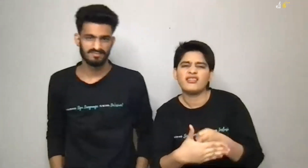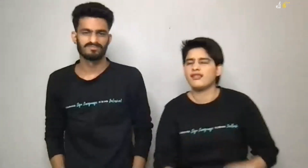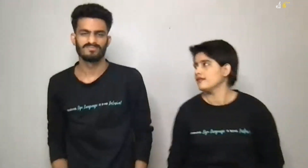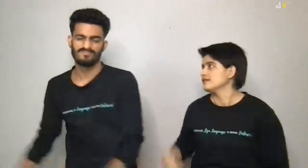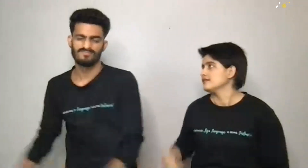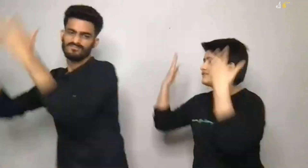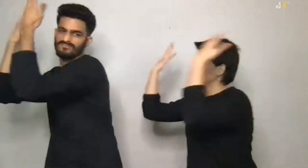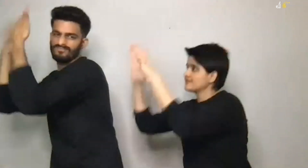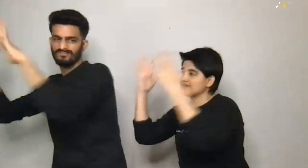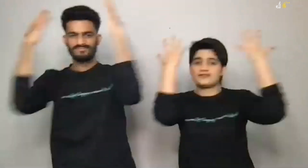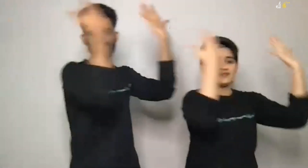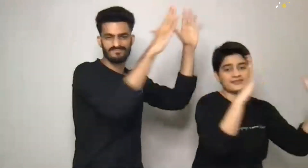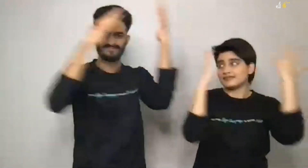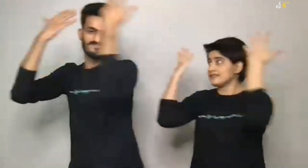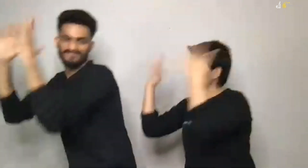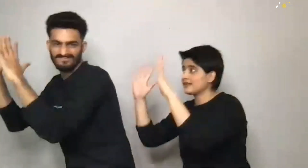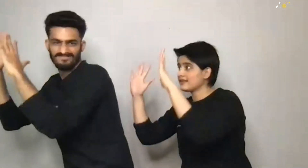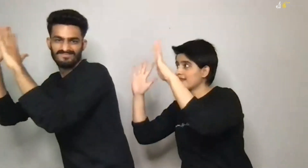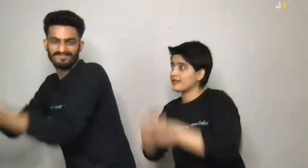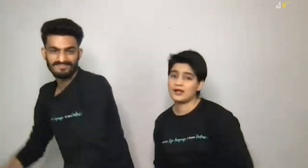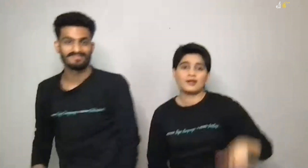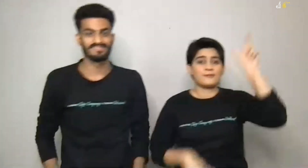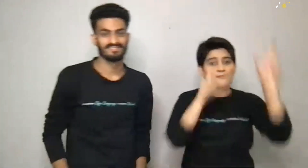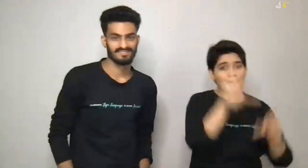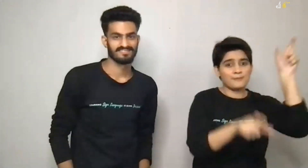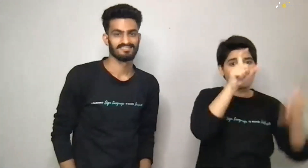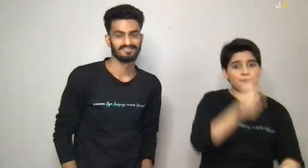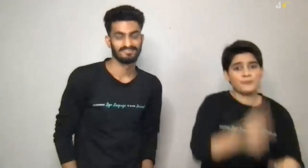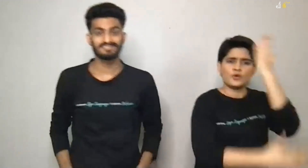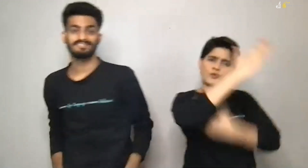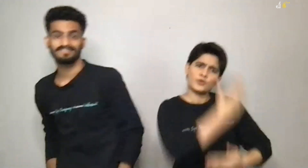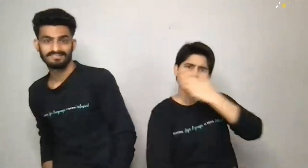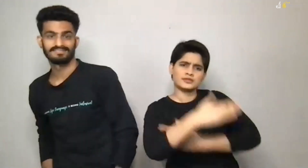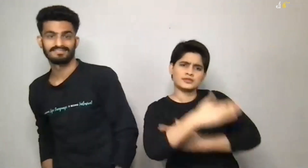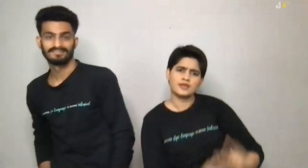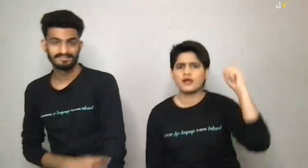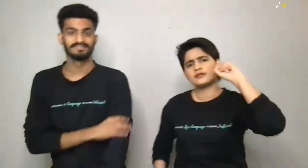In workplace, people don't know sign language. Barrier.